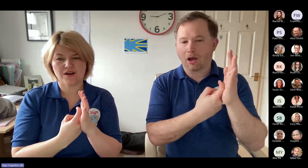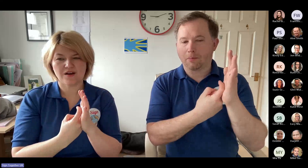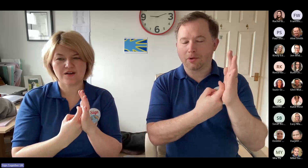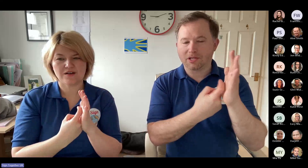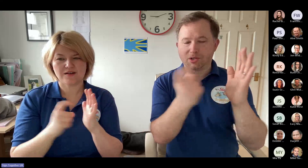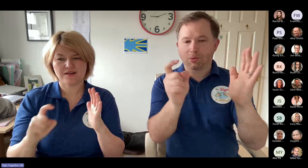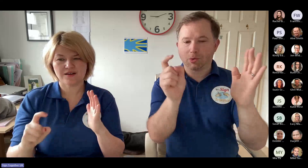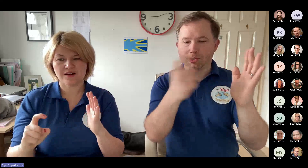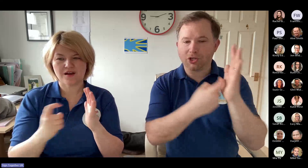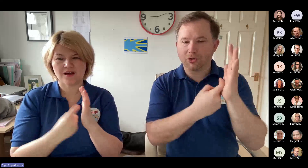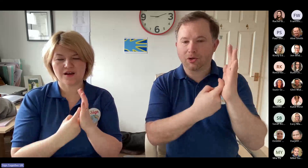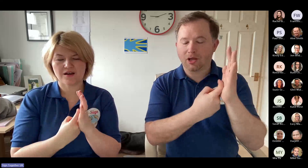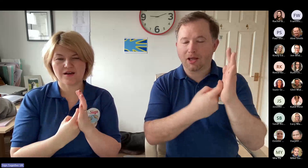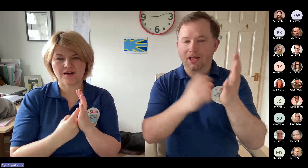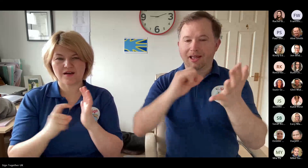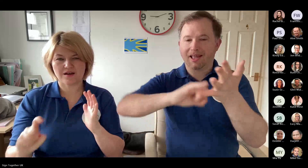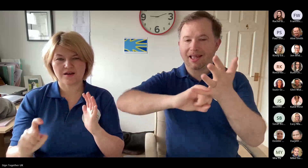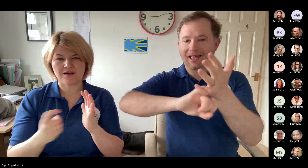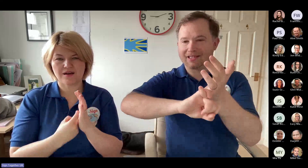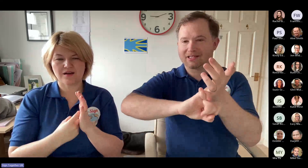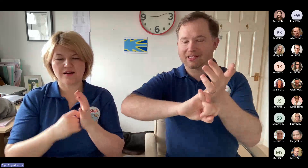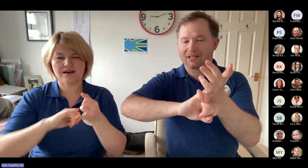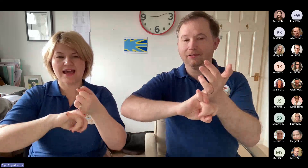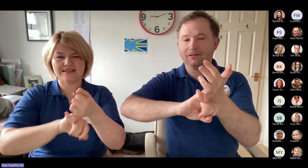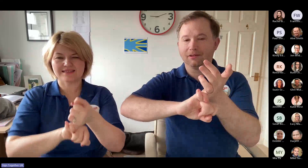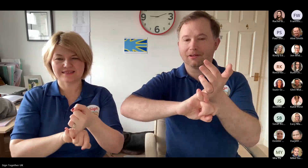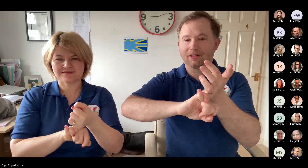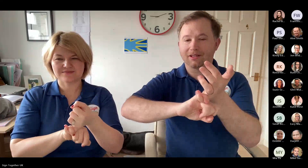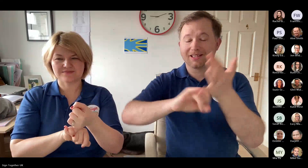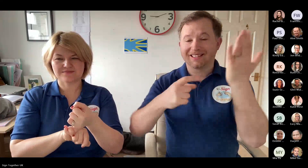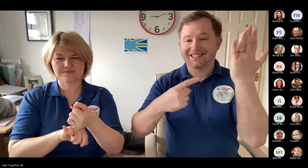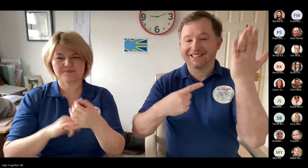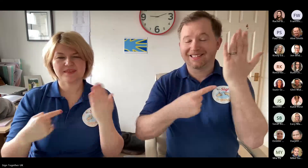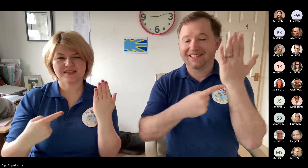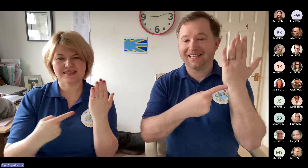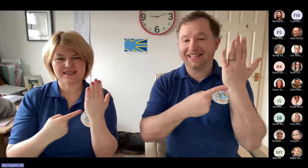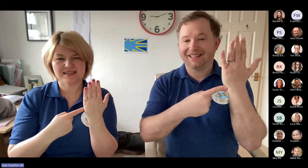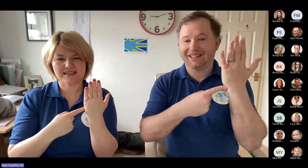R, pointing towards you. S. T.